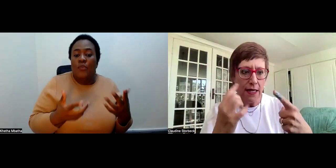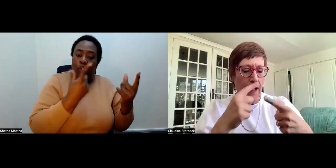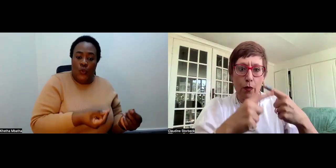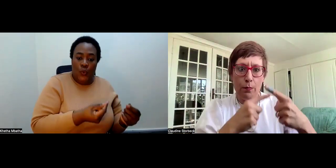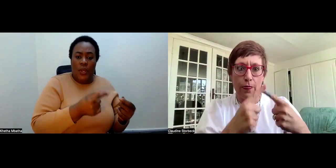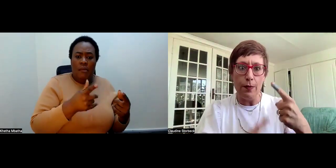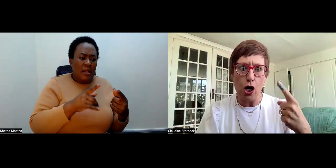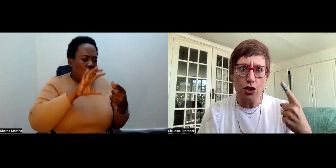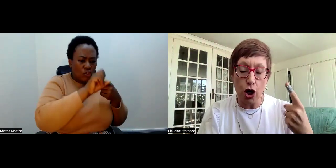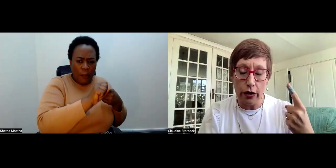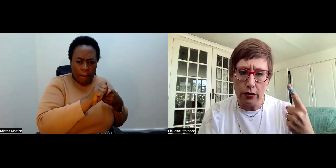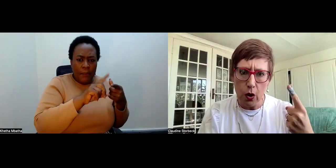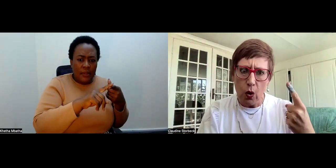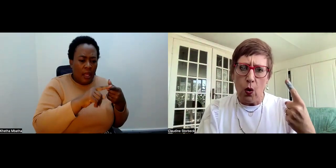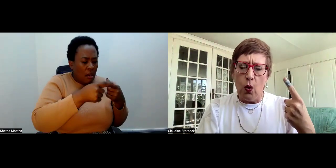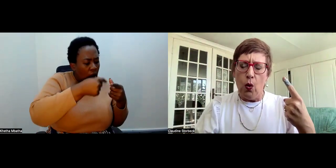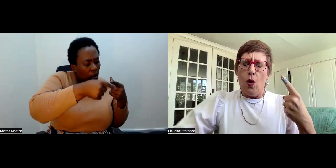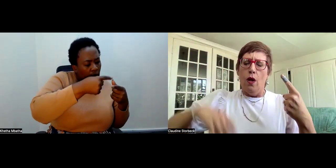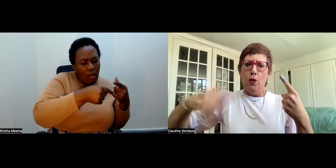the blood, then we put the plaster on.